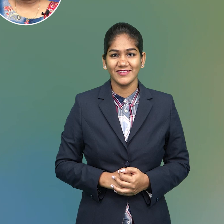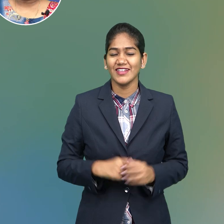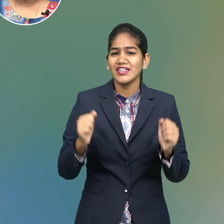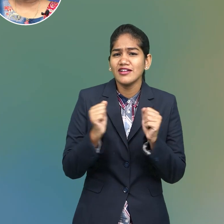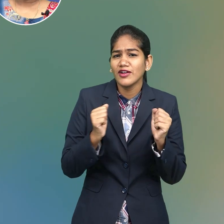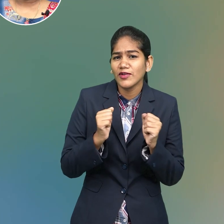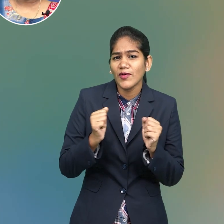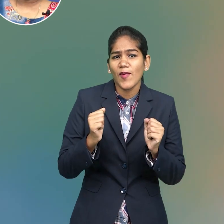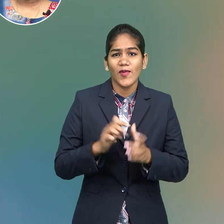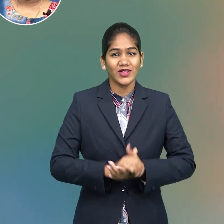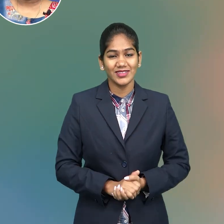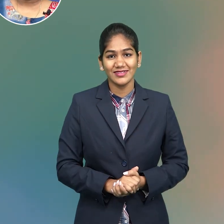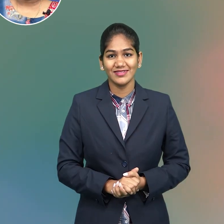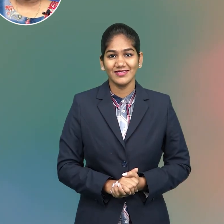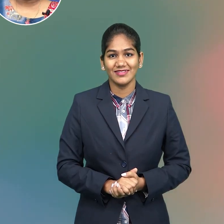cold,